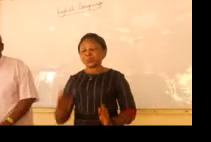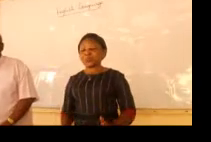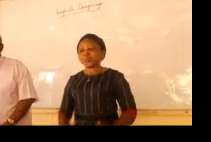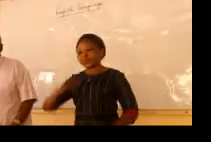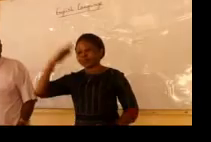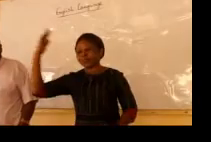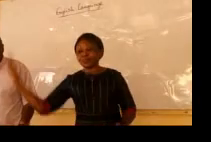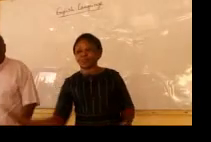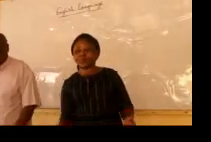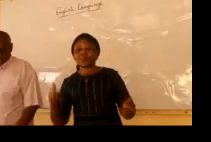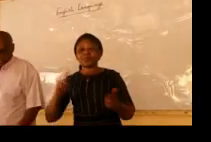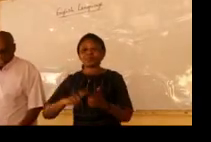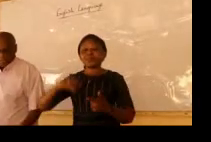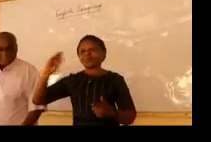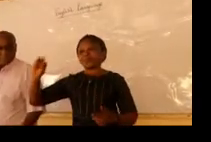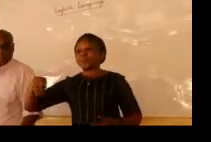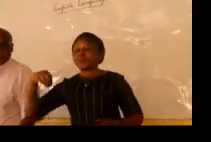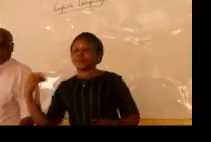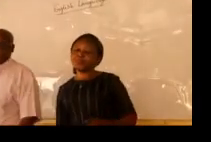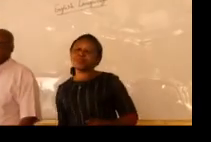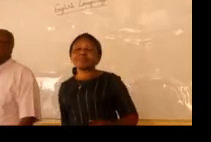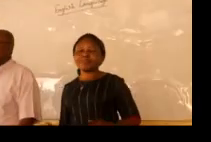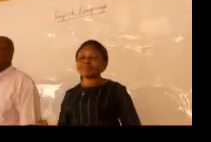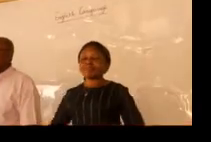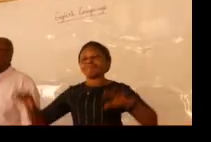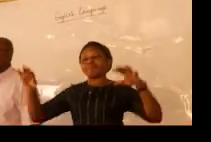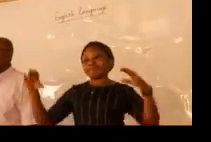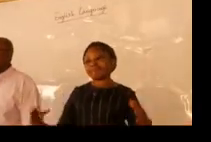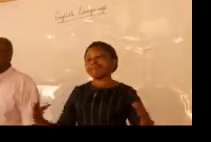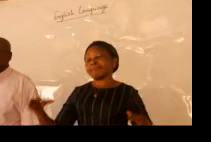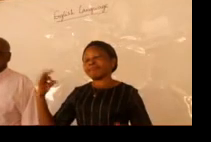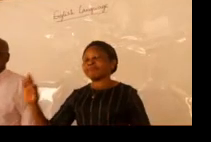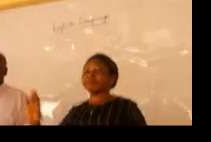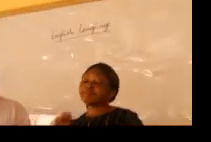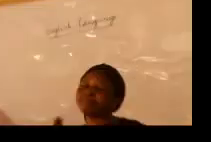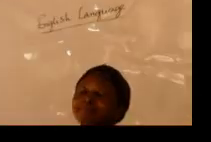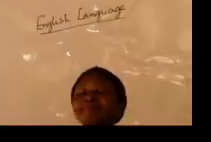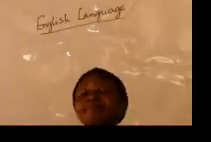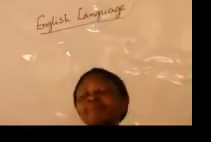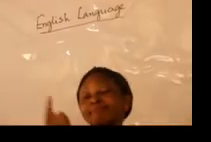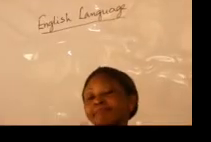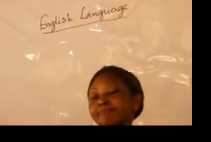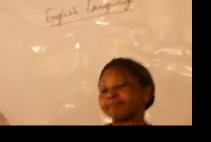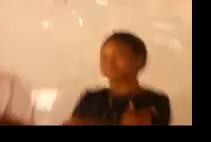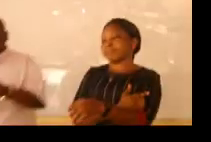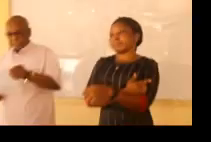Welcome to another segment of our holiday lesson.